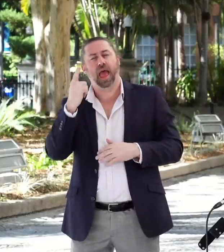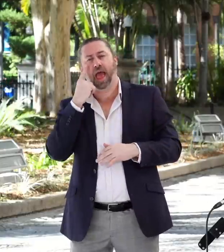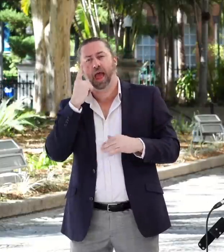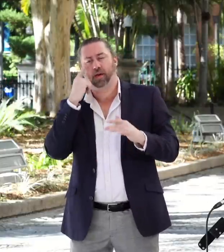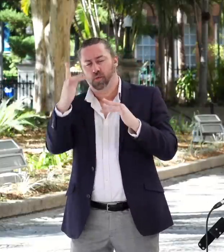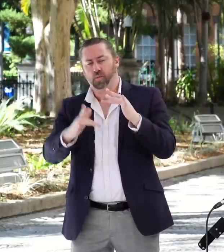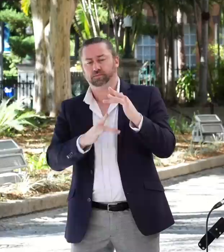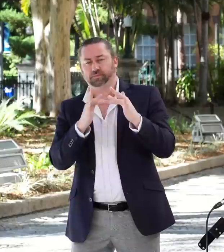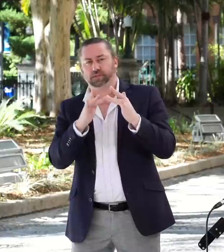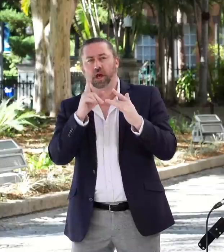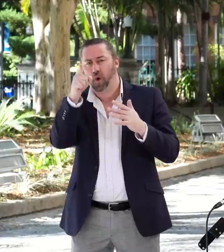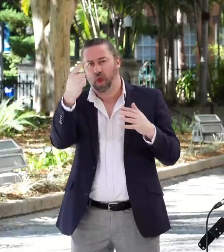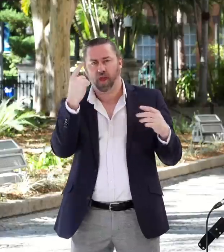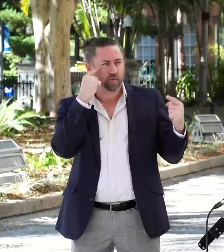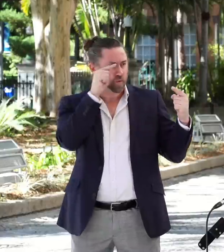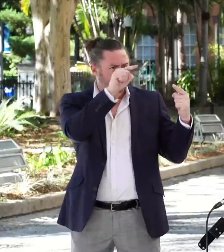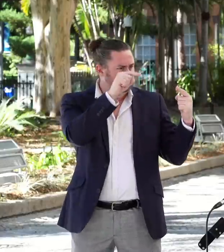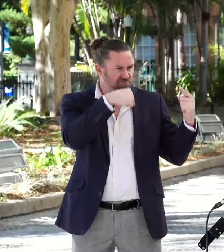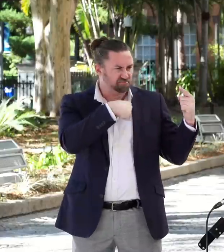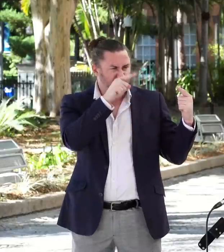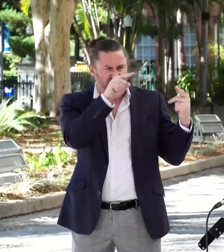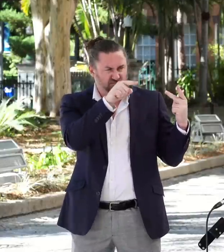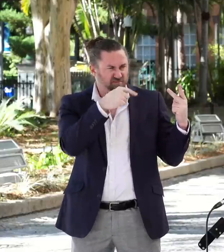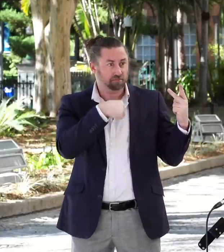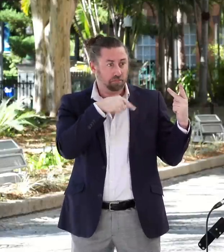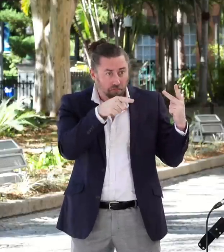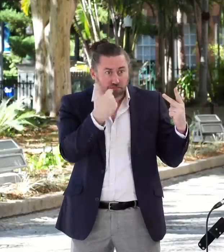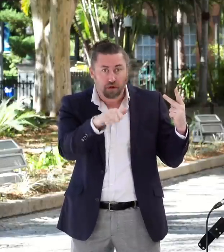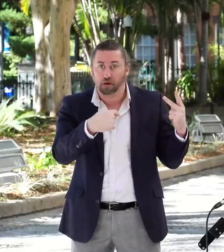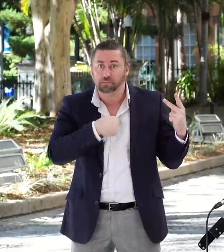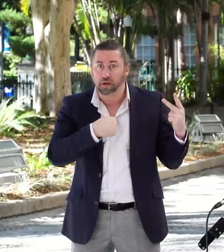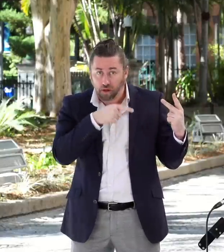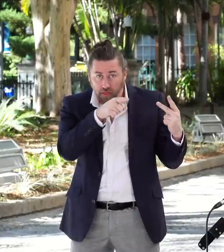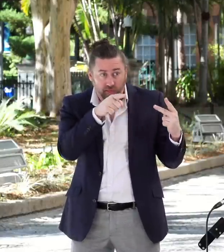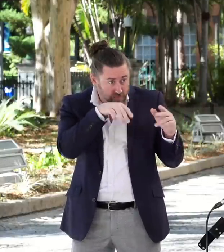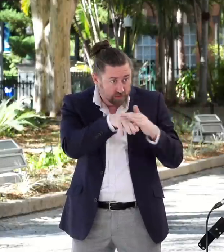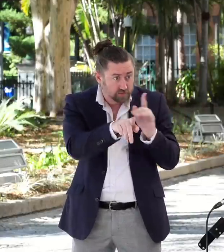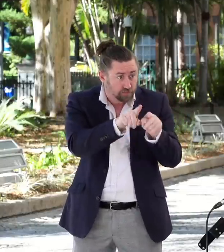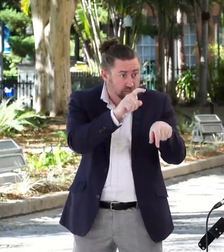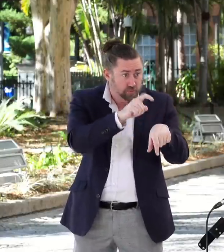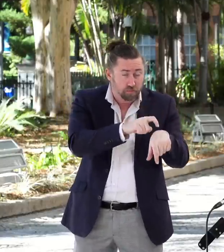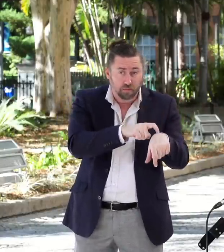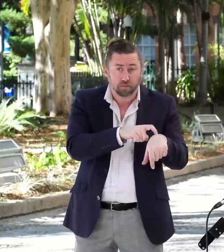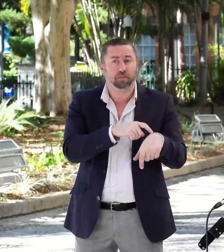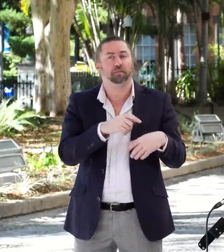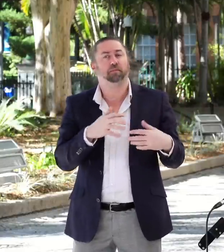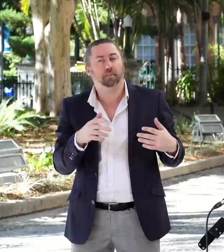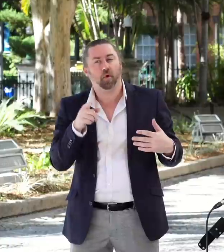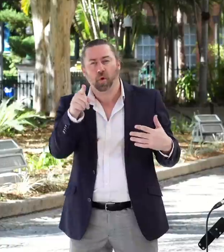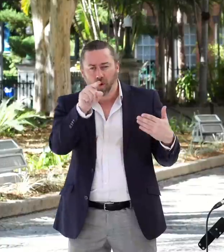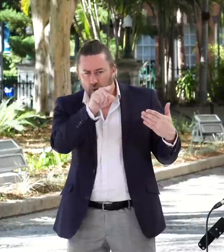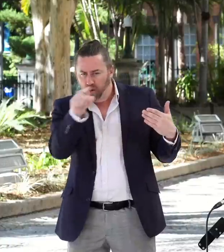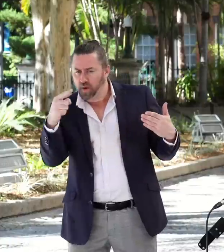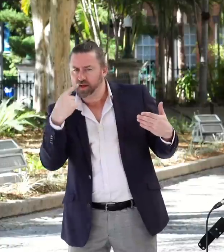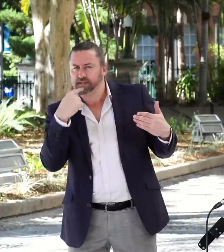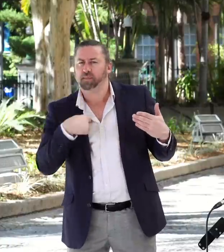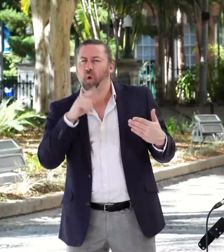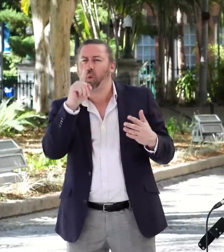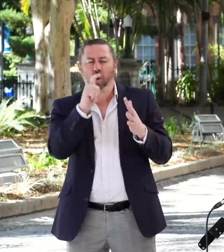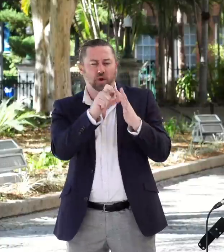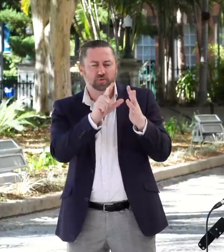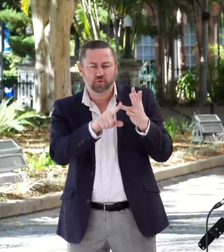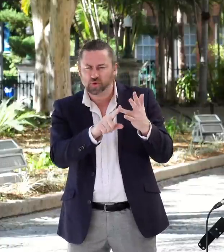and see if you've been to any of those exposure sites. If you have, follow the instructions on the website or